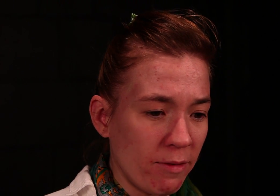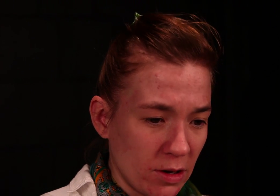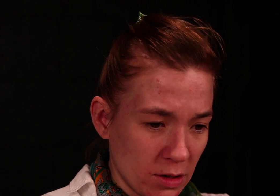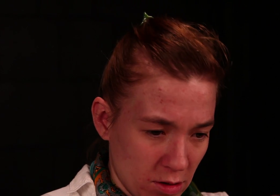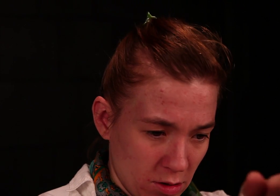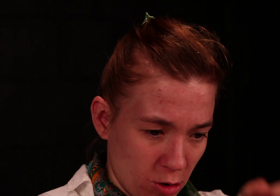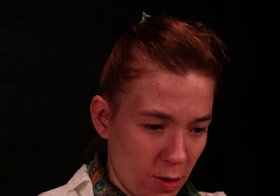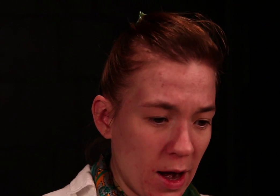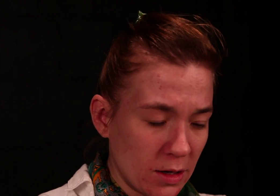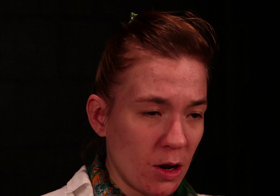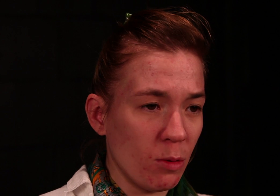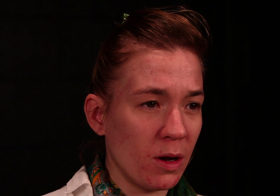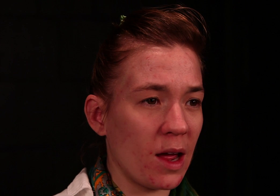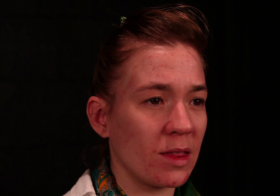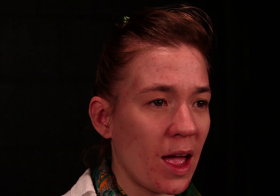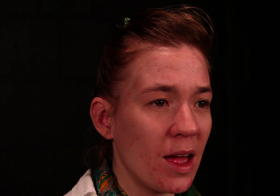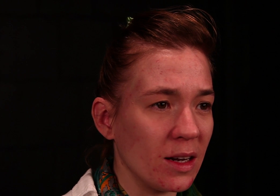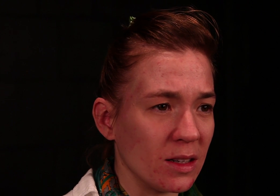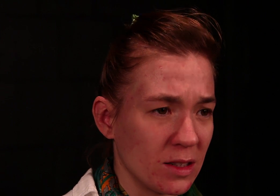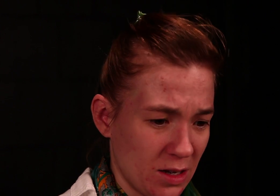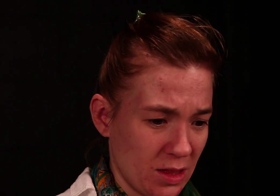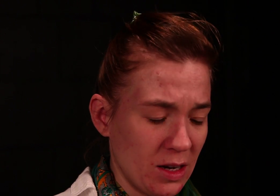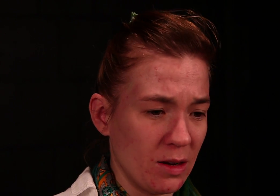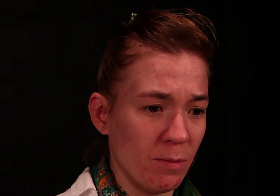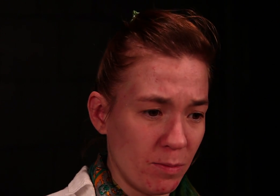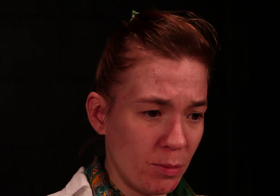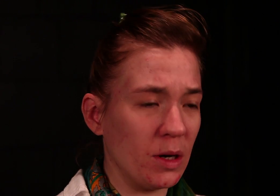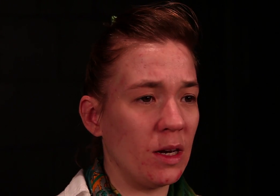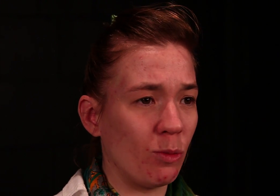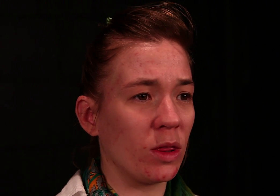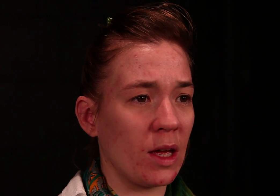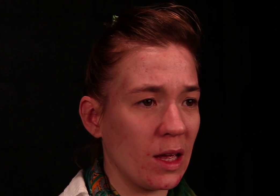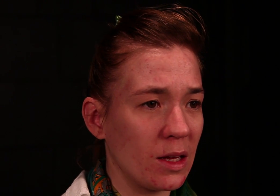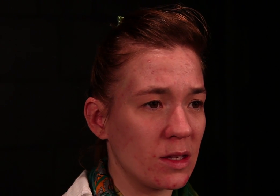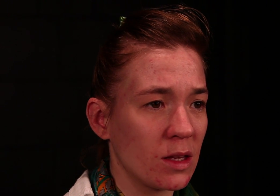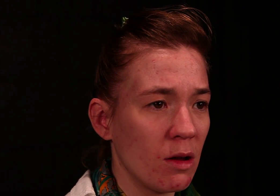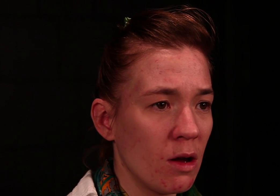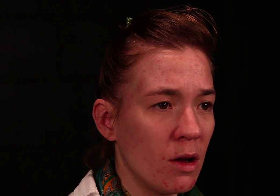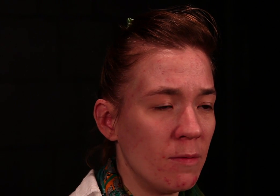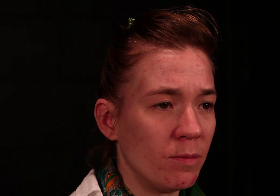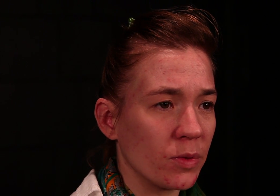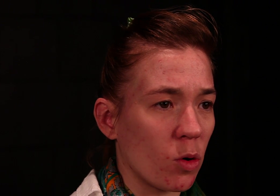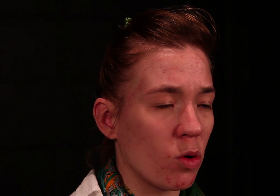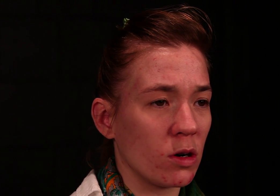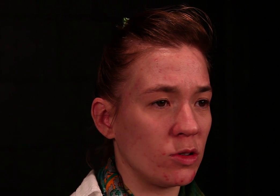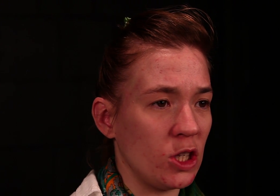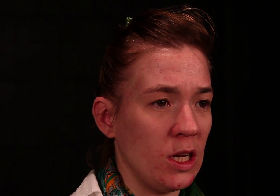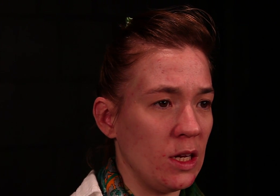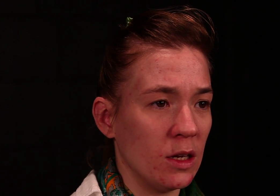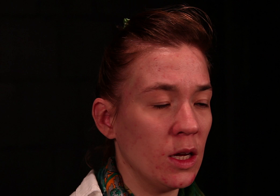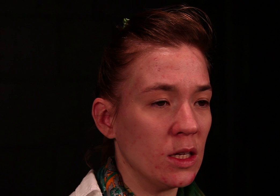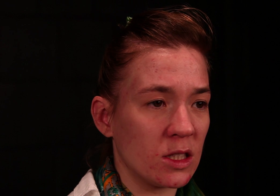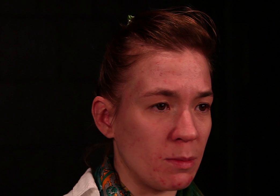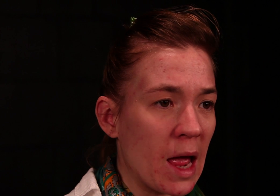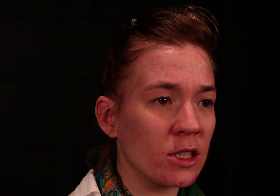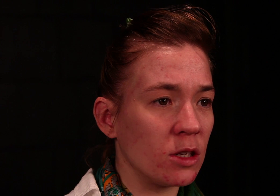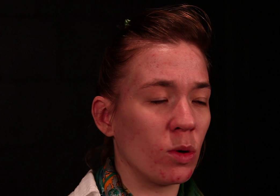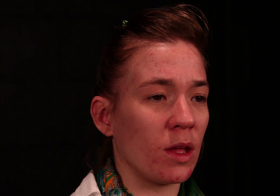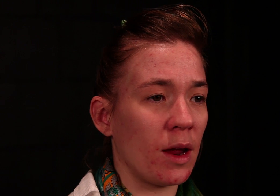and cracked it open like that and then put it in with the eggs, or she smashed it with a